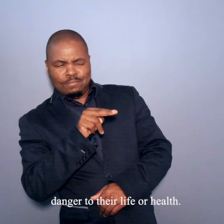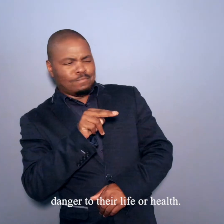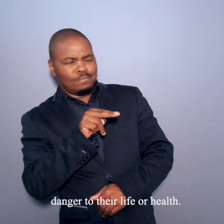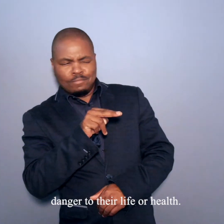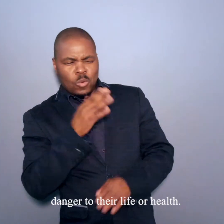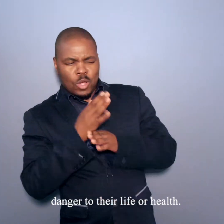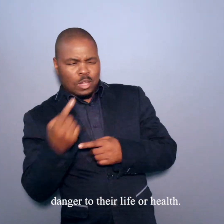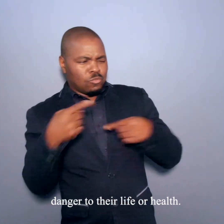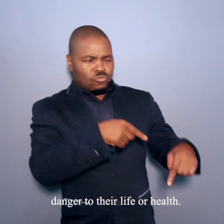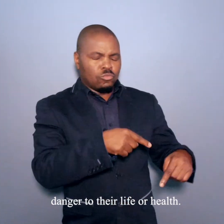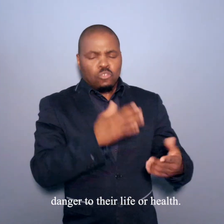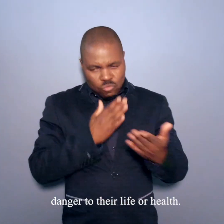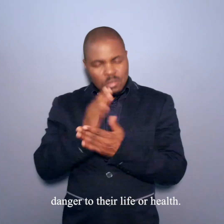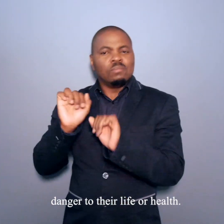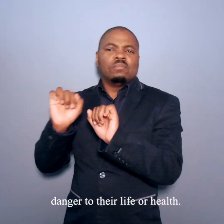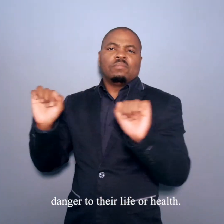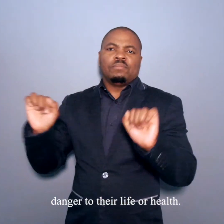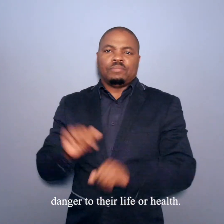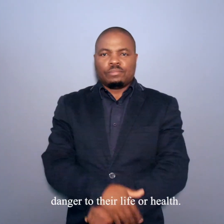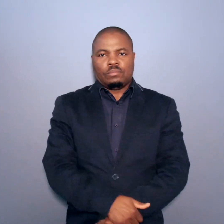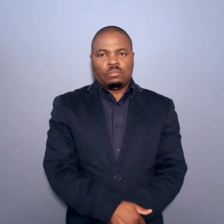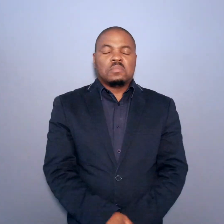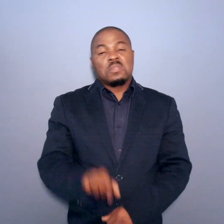present a serious danger to their life and health.